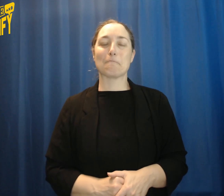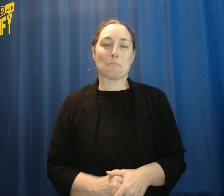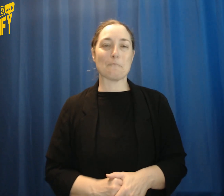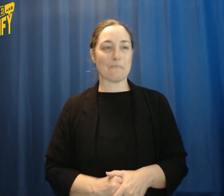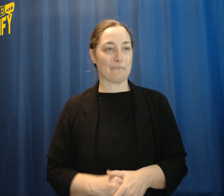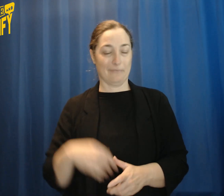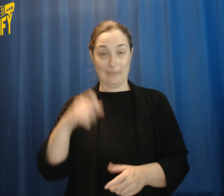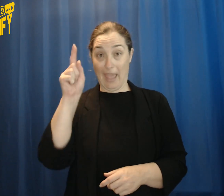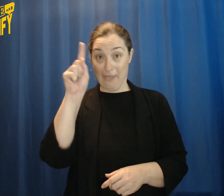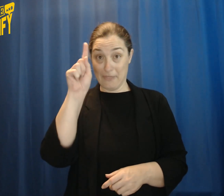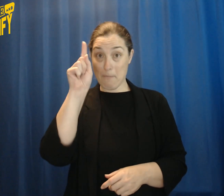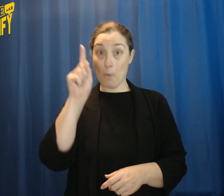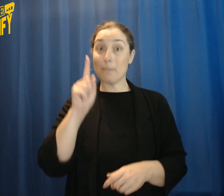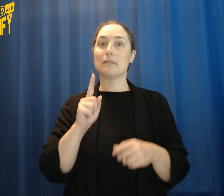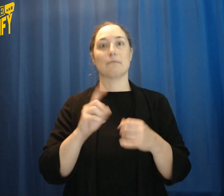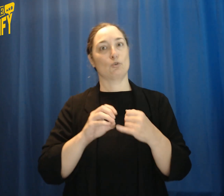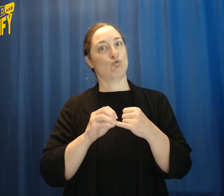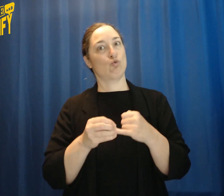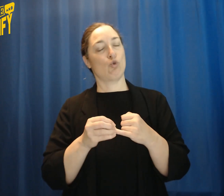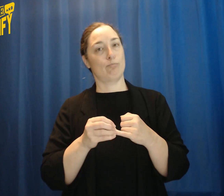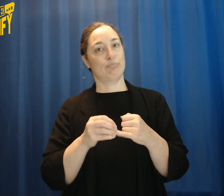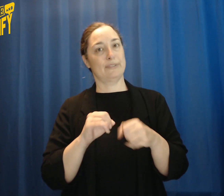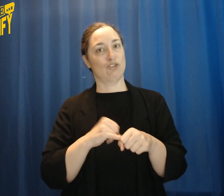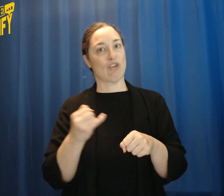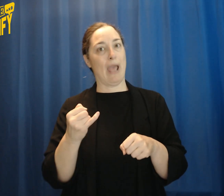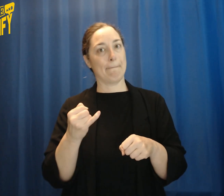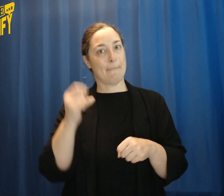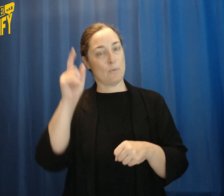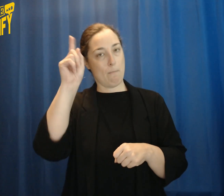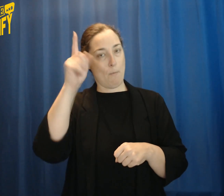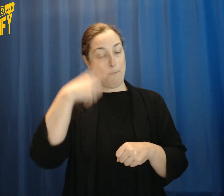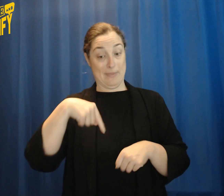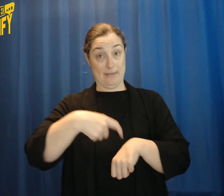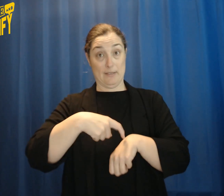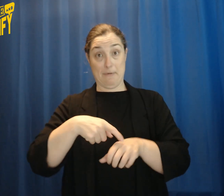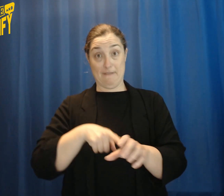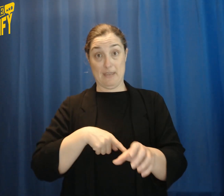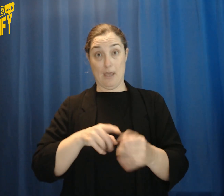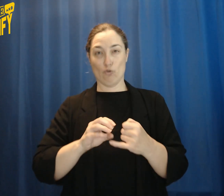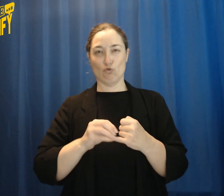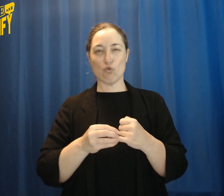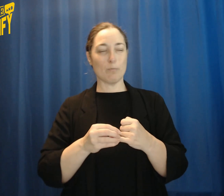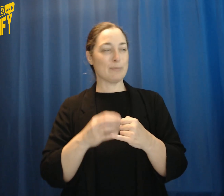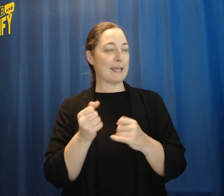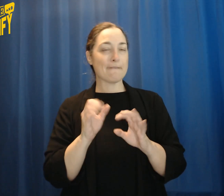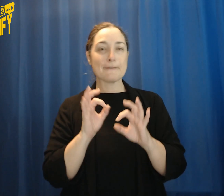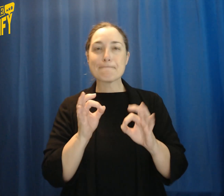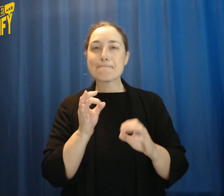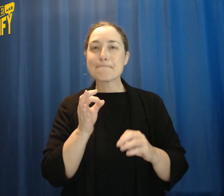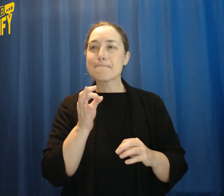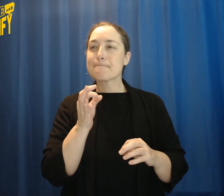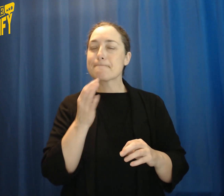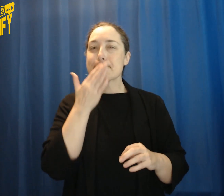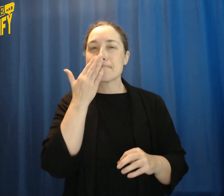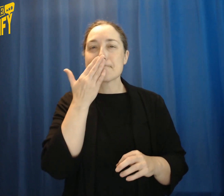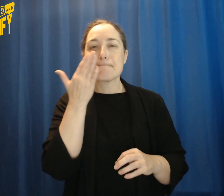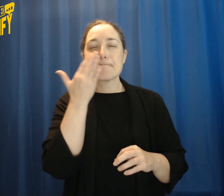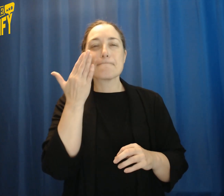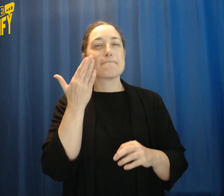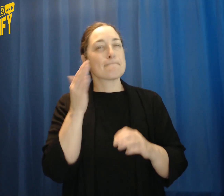it's strawberry jam because at this time of year the strawberries have a smell about them that they have no other time of the year. That's when